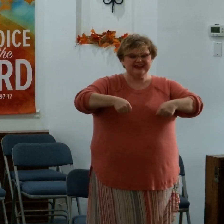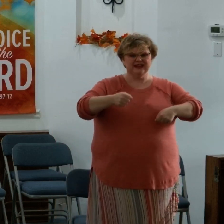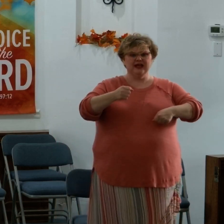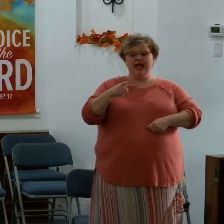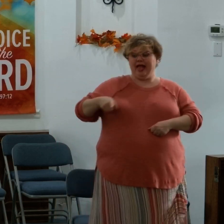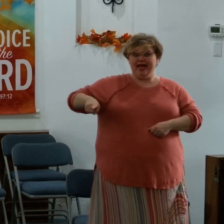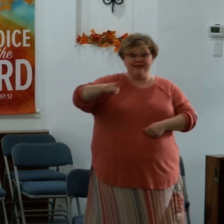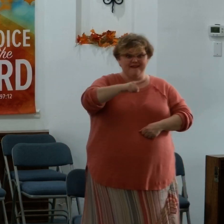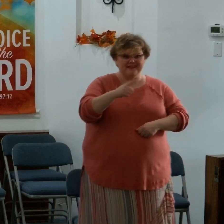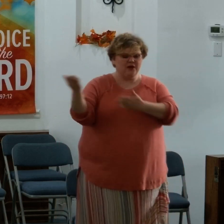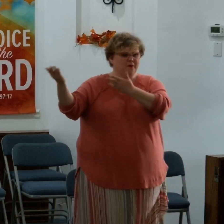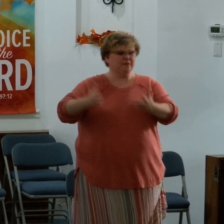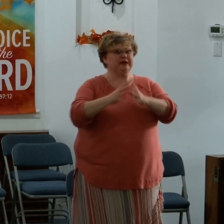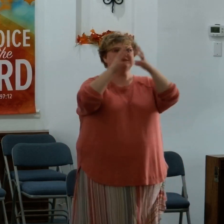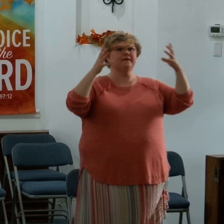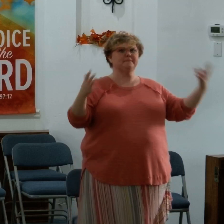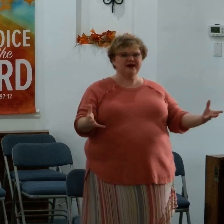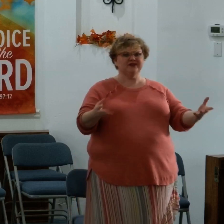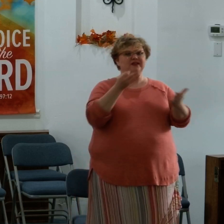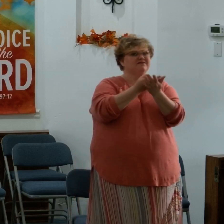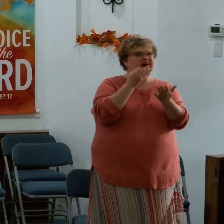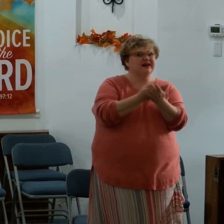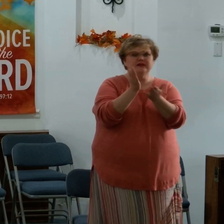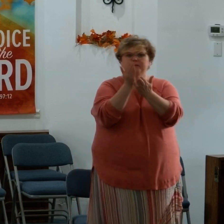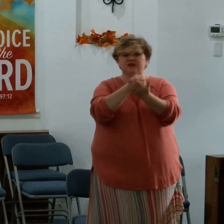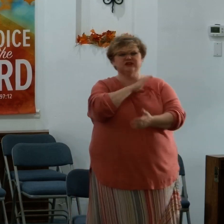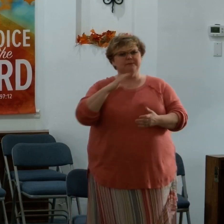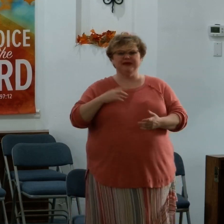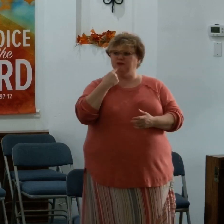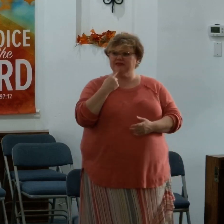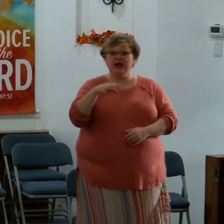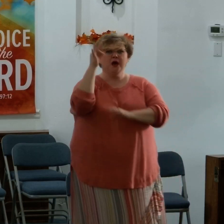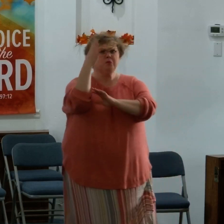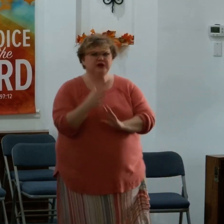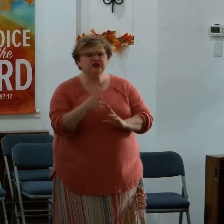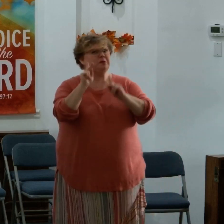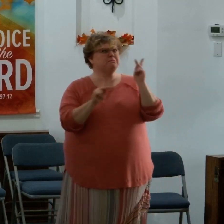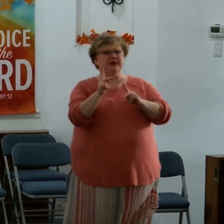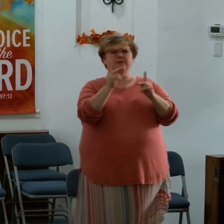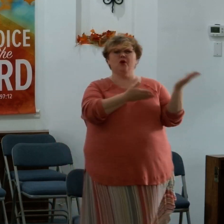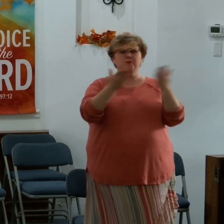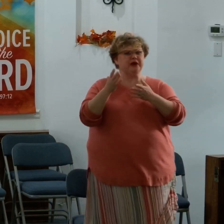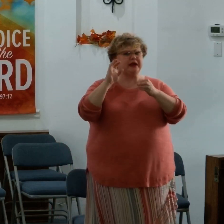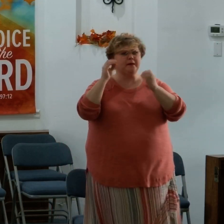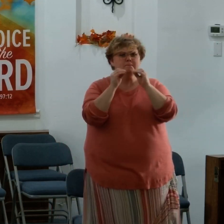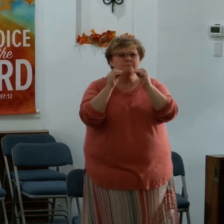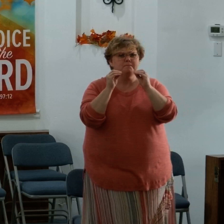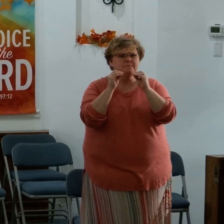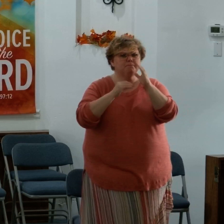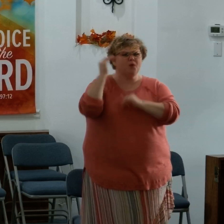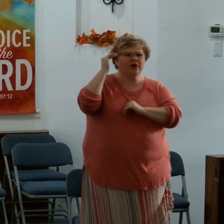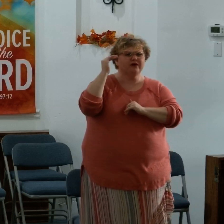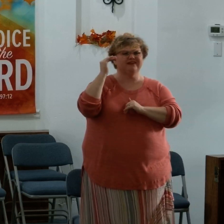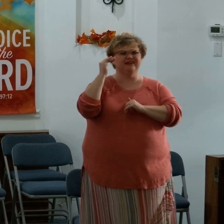the finance/budget committee will have to say, preacher, the people are bringing much more than enough for doing the work the Lord's